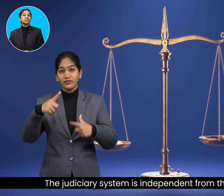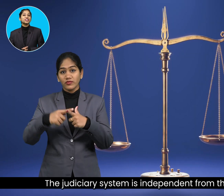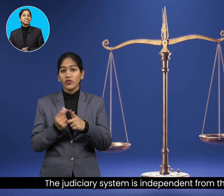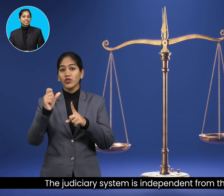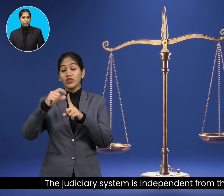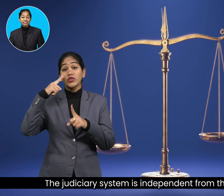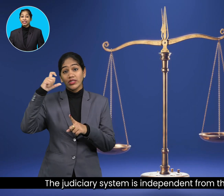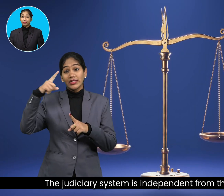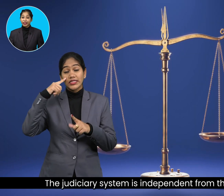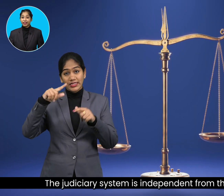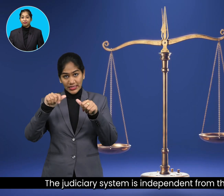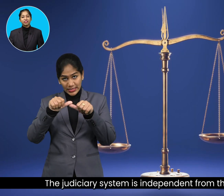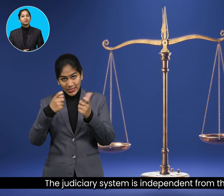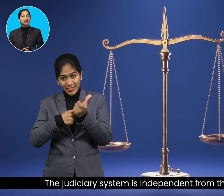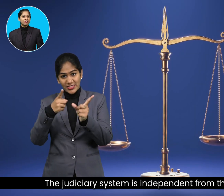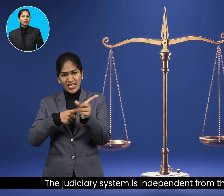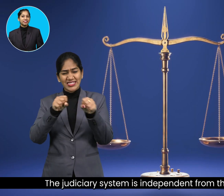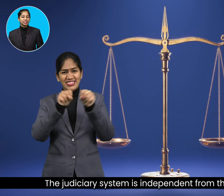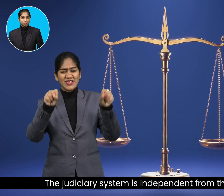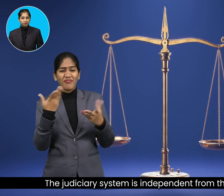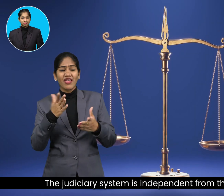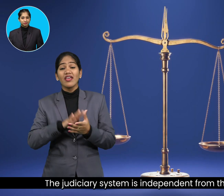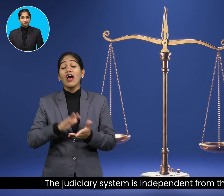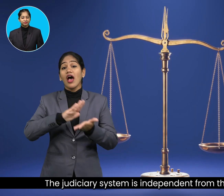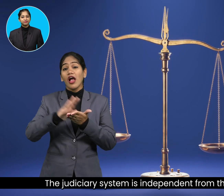The judiciary system is independent from the government.